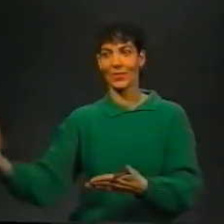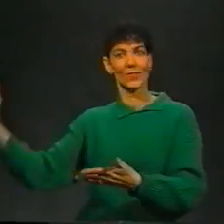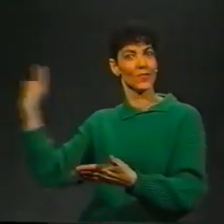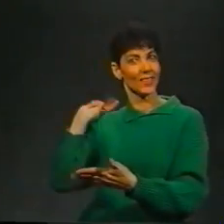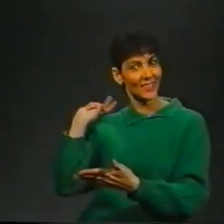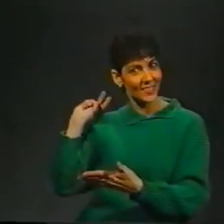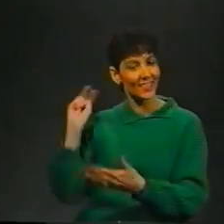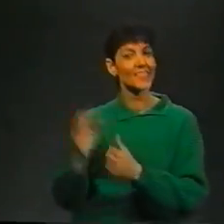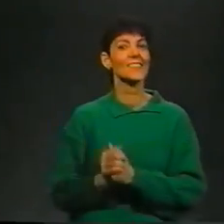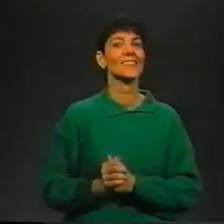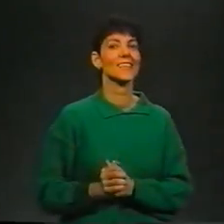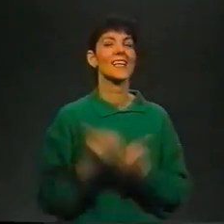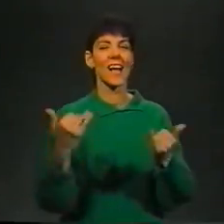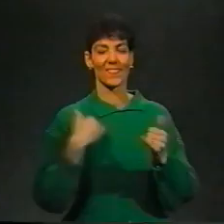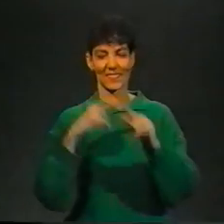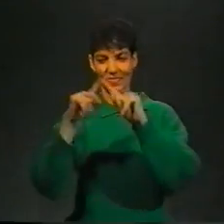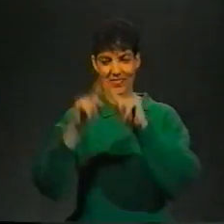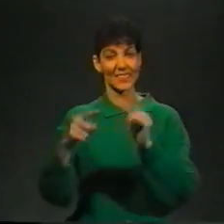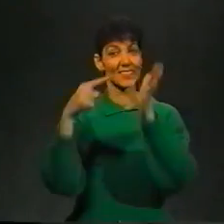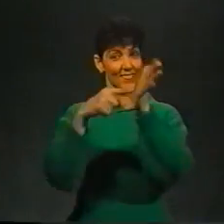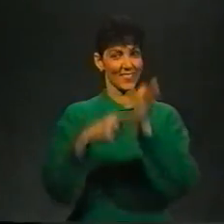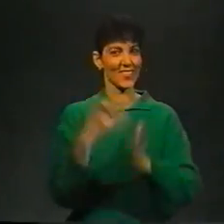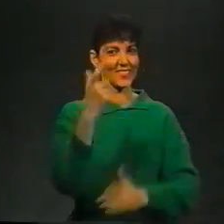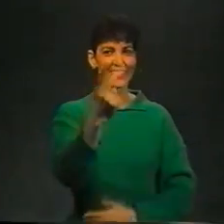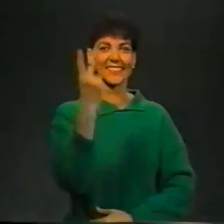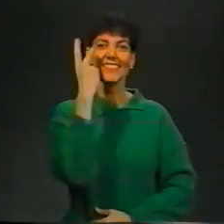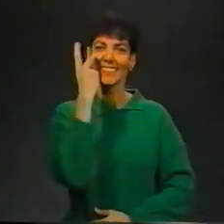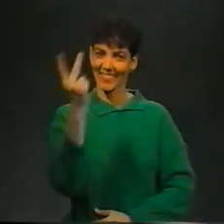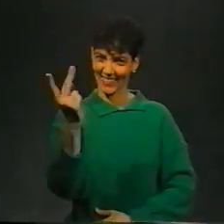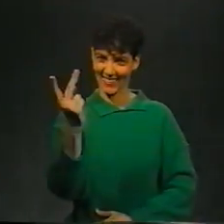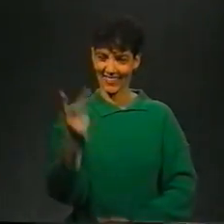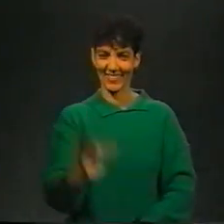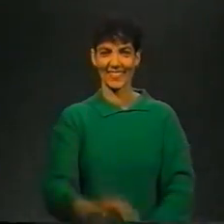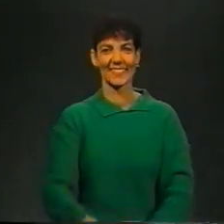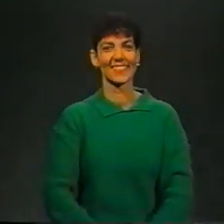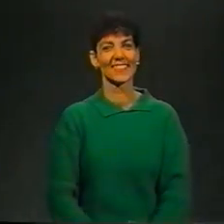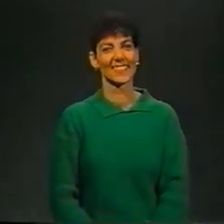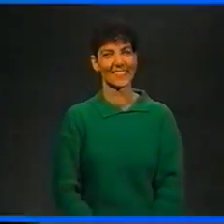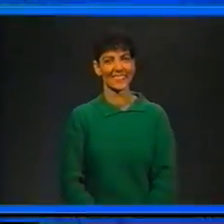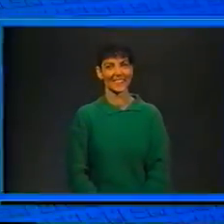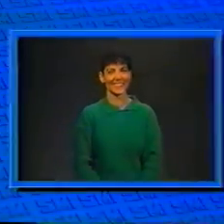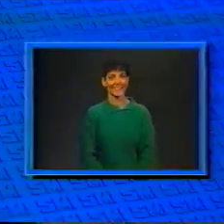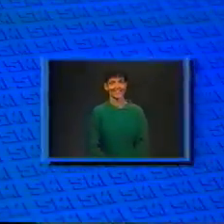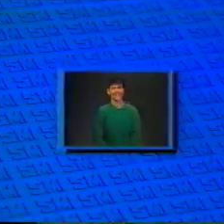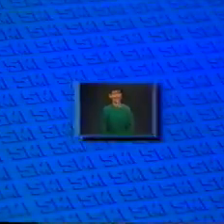shows future. A movement back expresses past. Watch the examples.